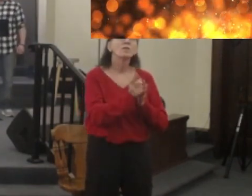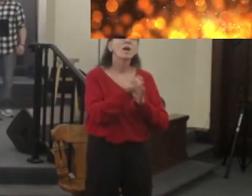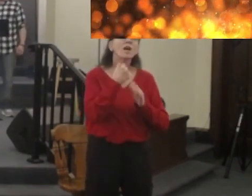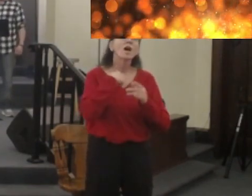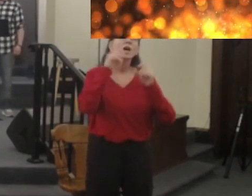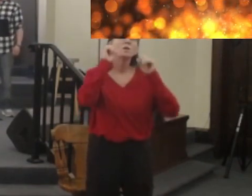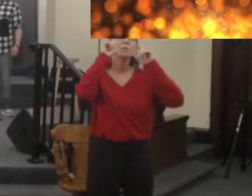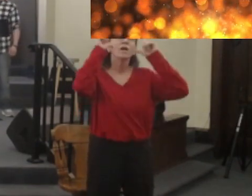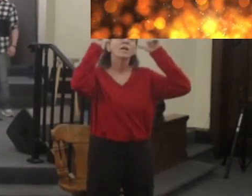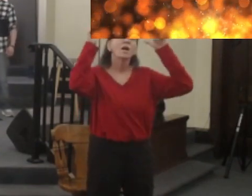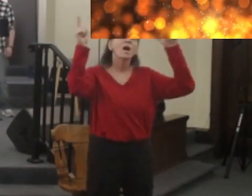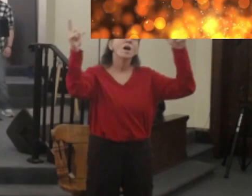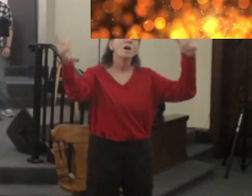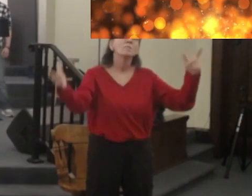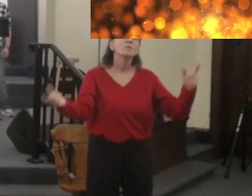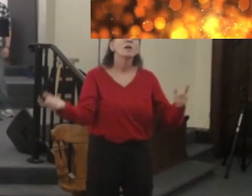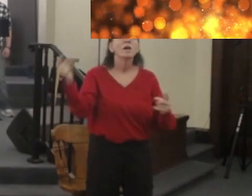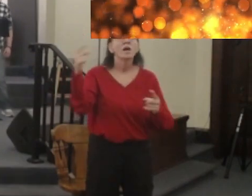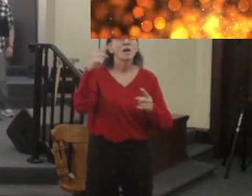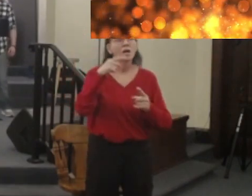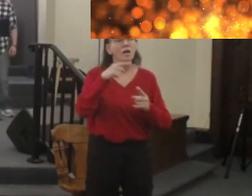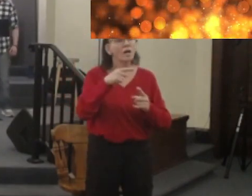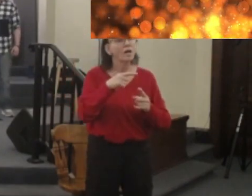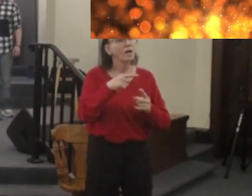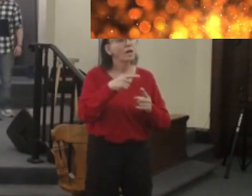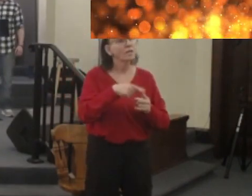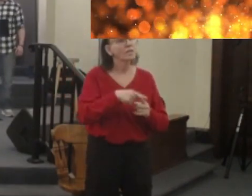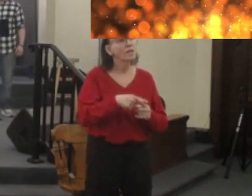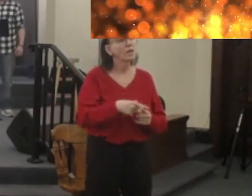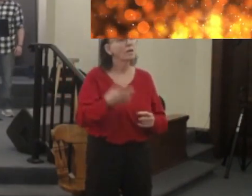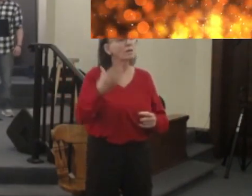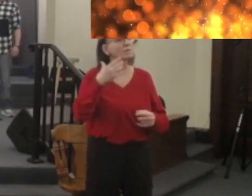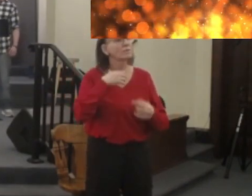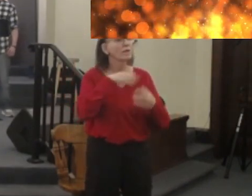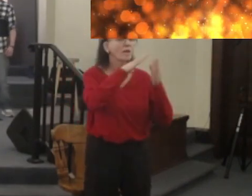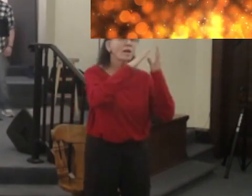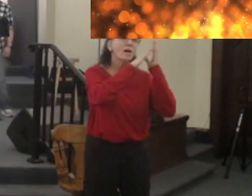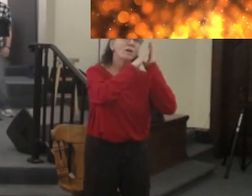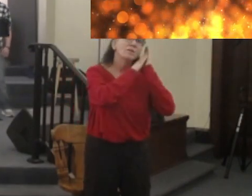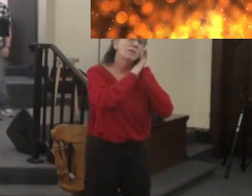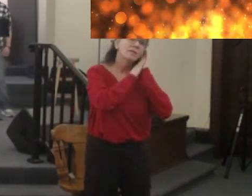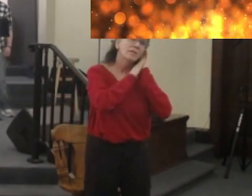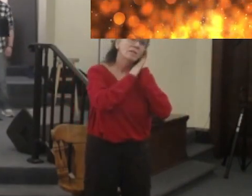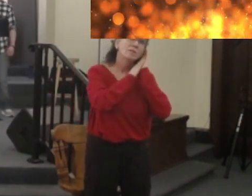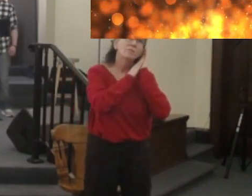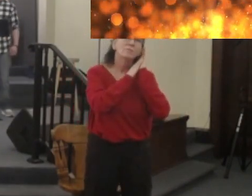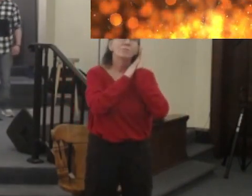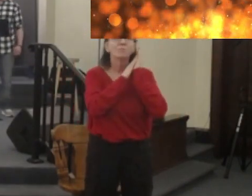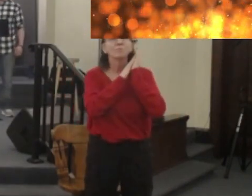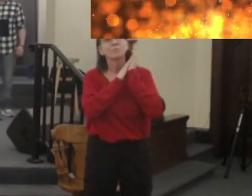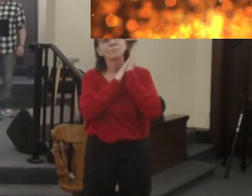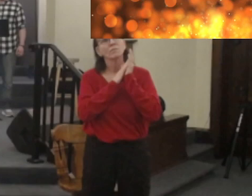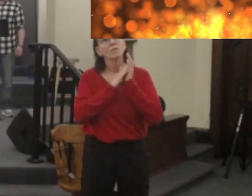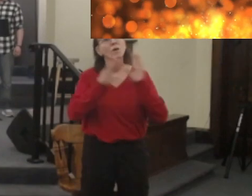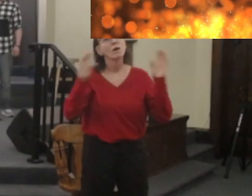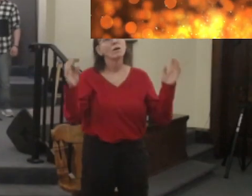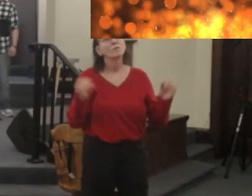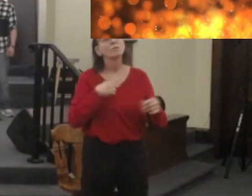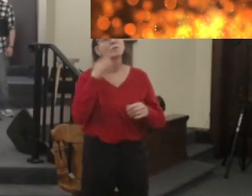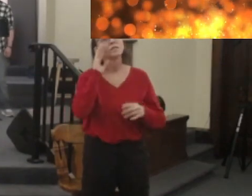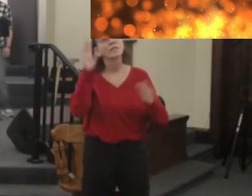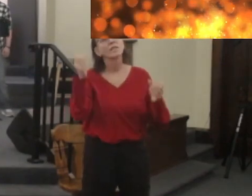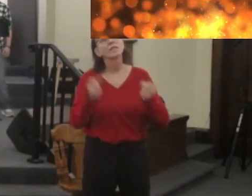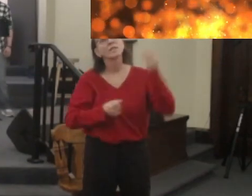moment that I wake up until I lay my head, oh, I